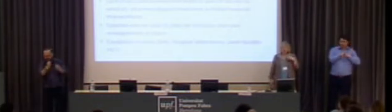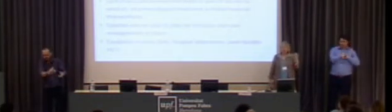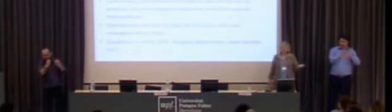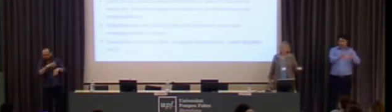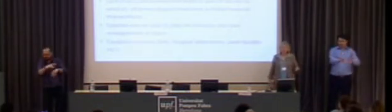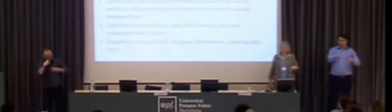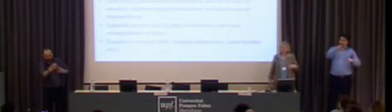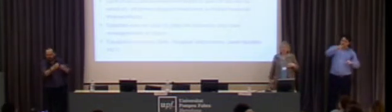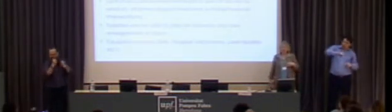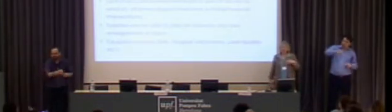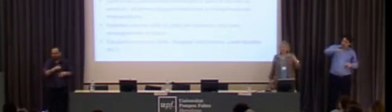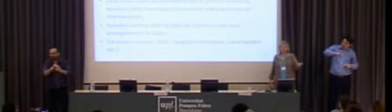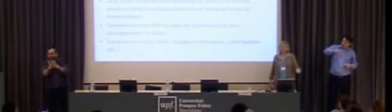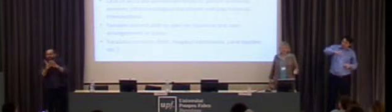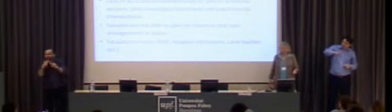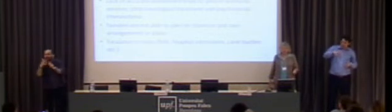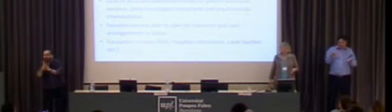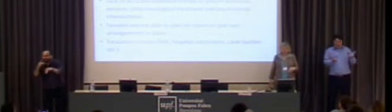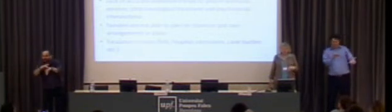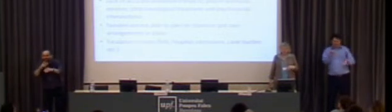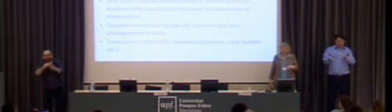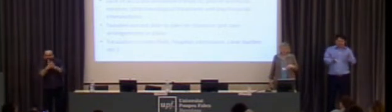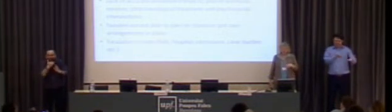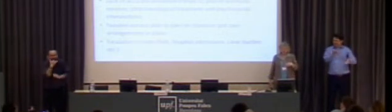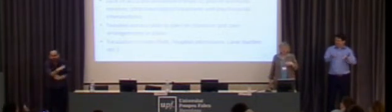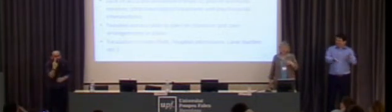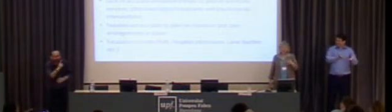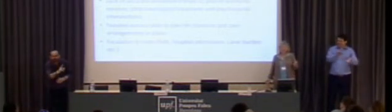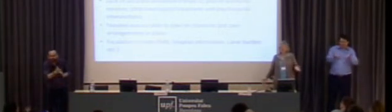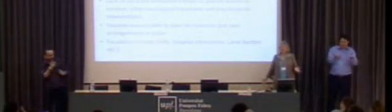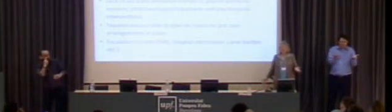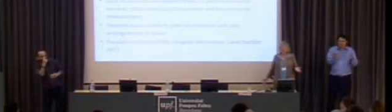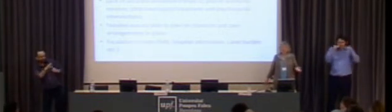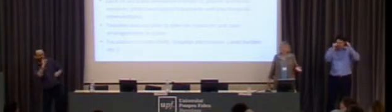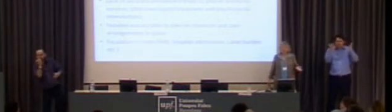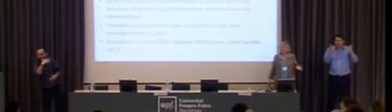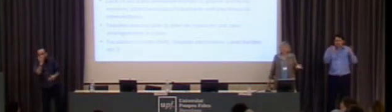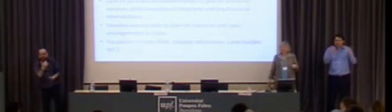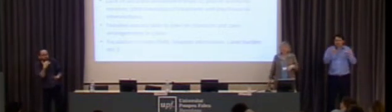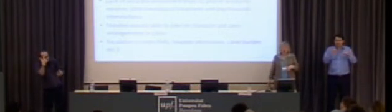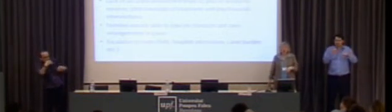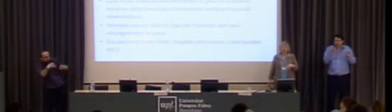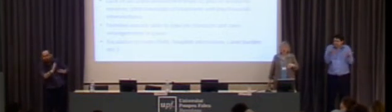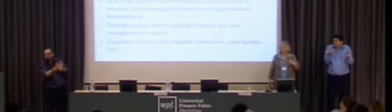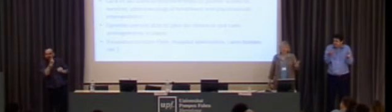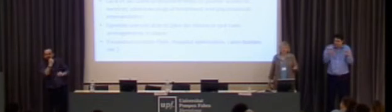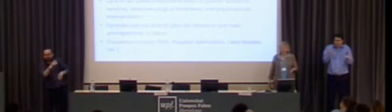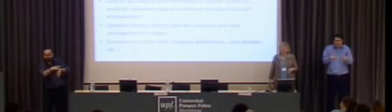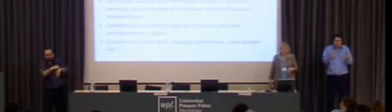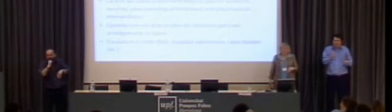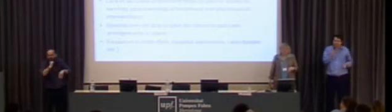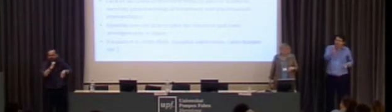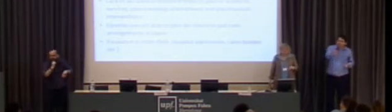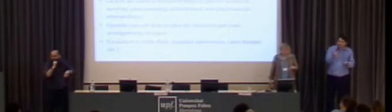So deaf people often get placed in residential care homes where nobody signs, so nobody knows whether they have